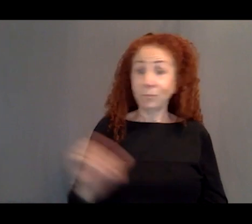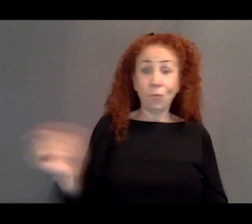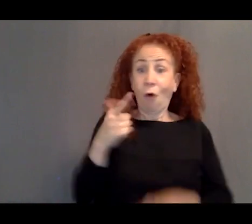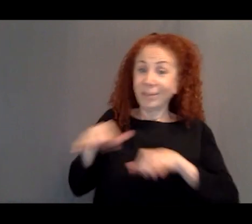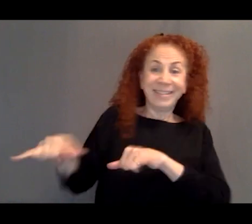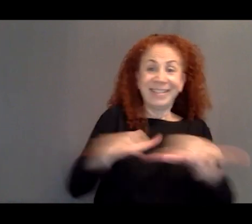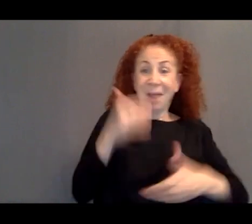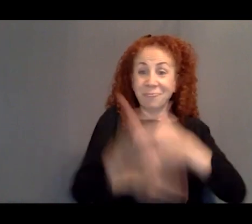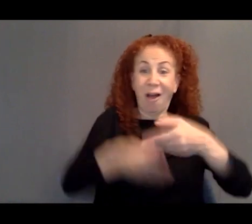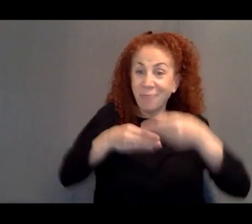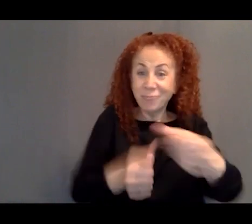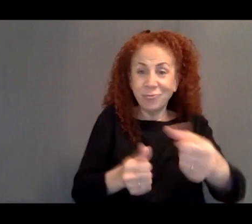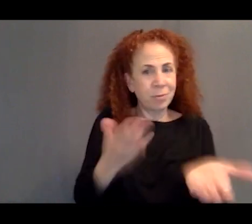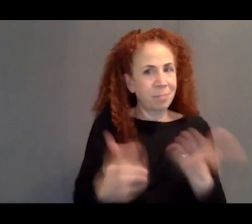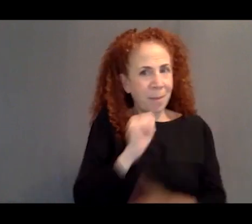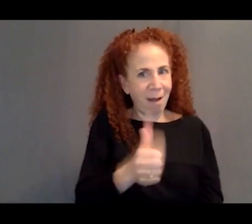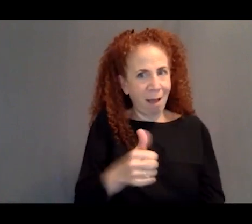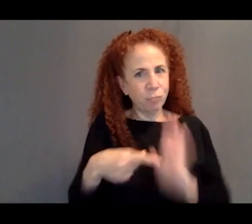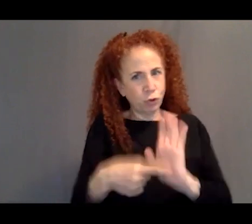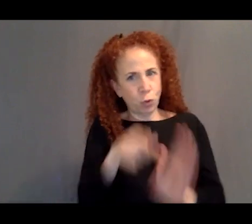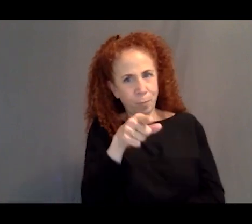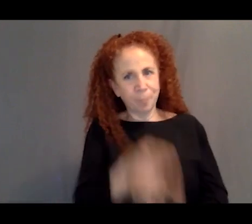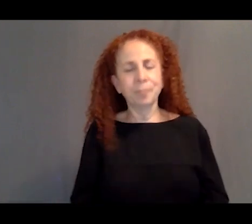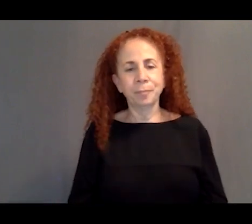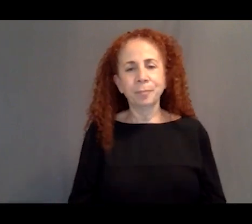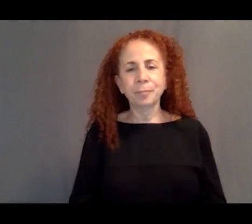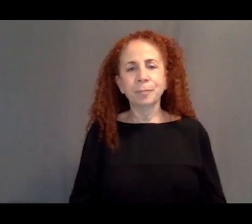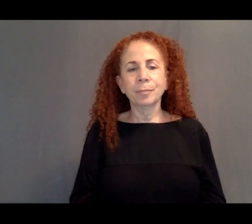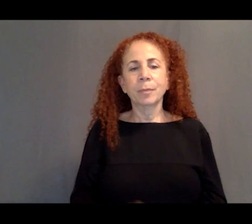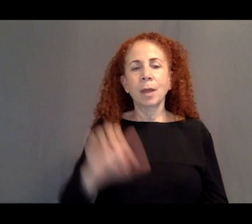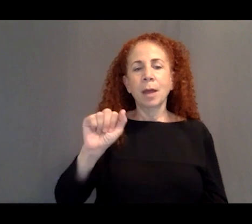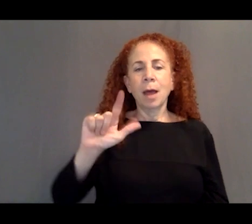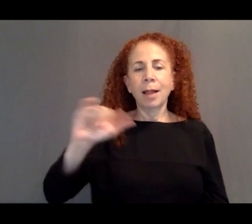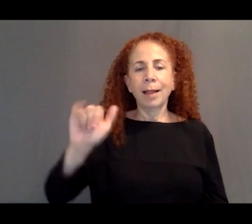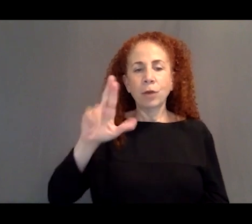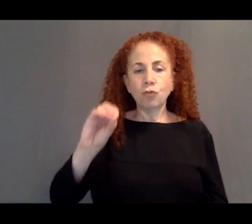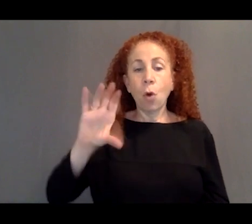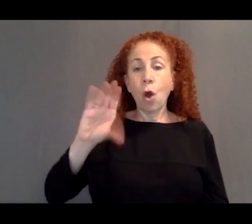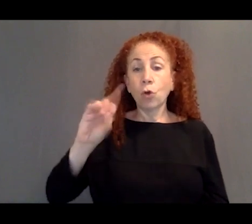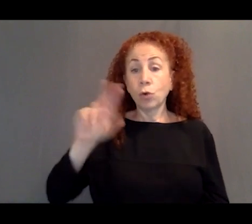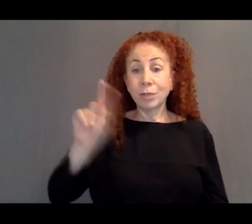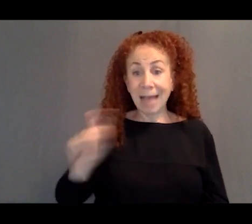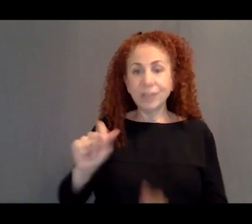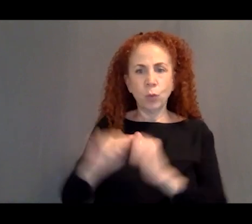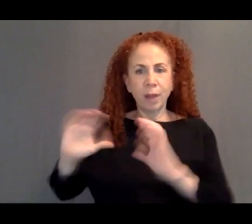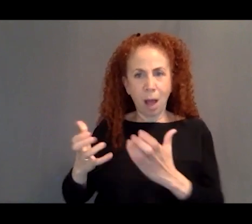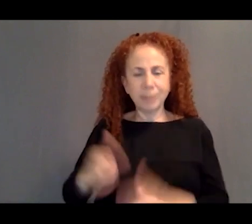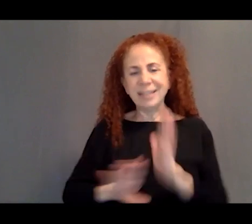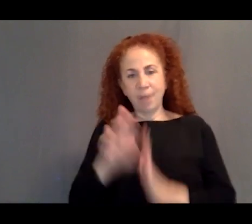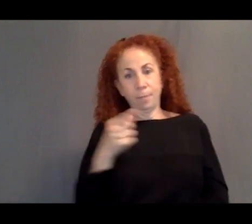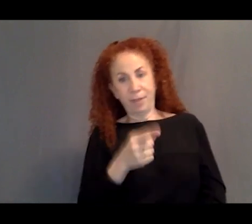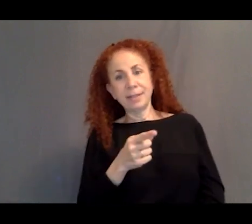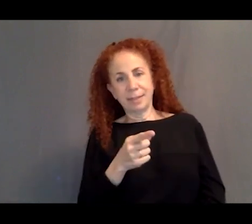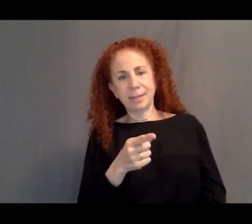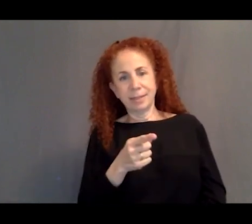process would be a smooth one. And then finally, Alejandro Cortez and his colleagues developed this